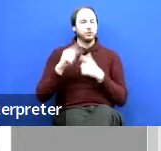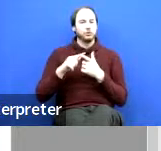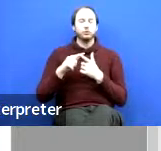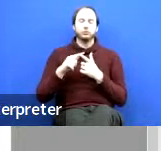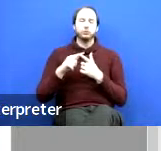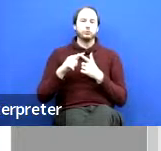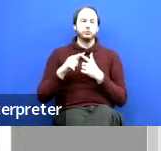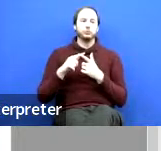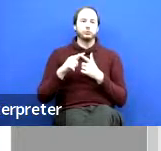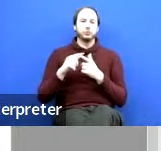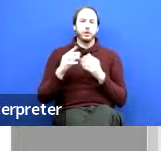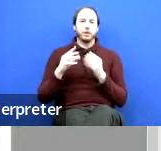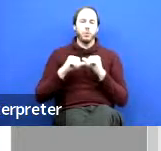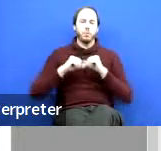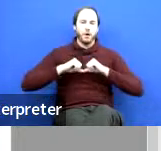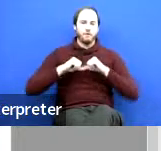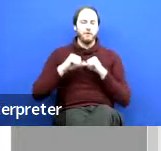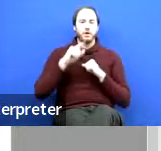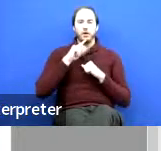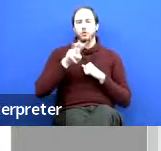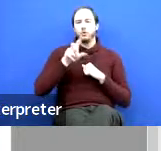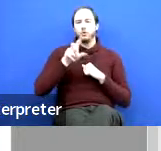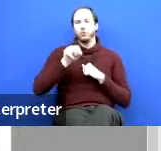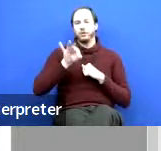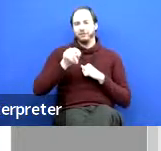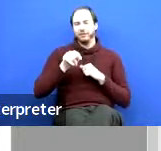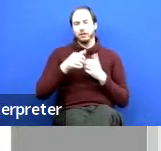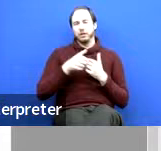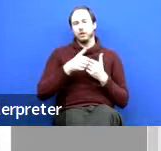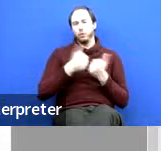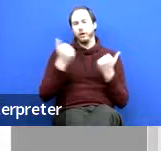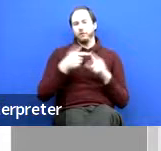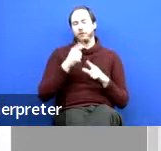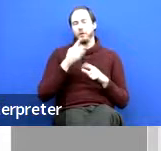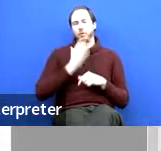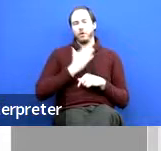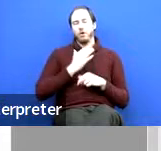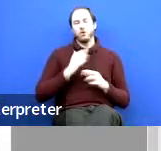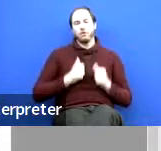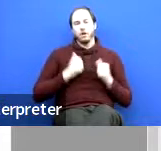now sets about 220 feet from the residential home in that area.